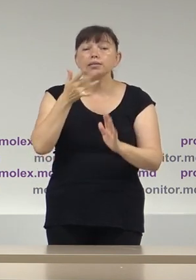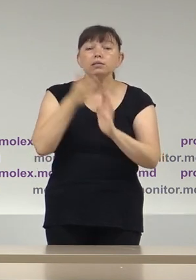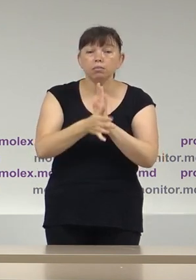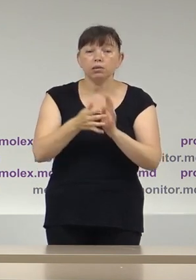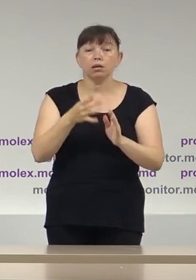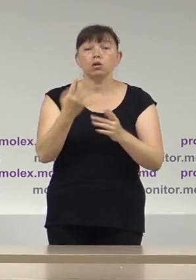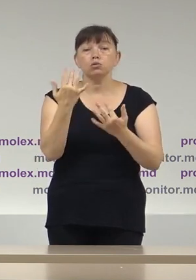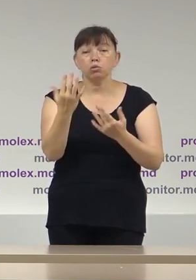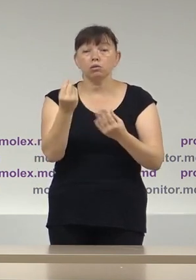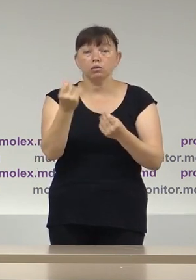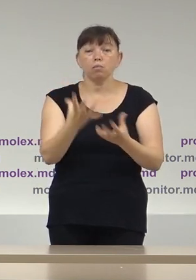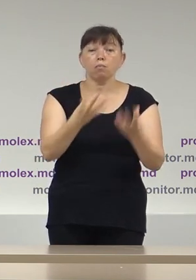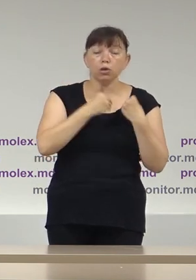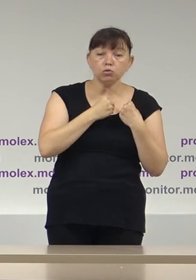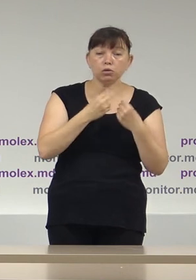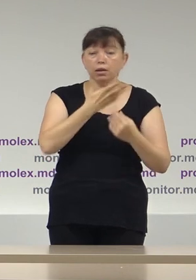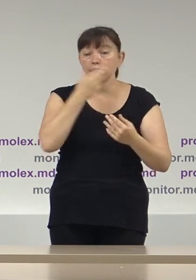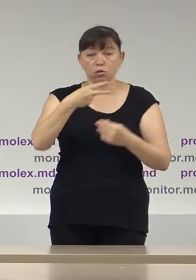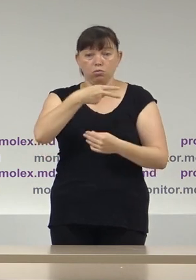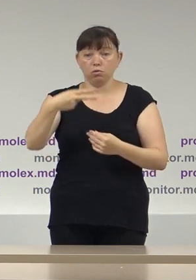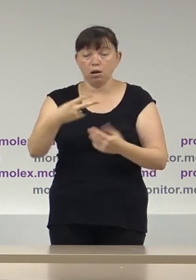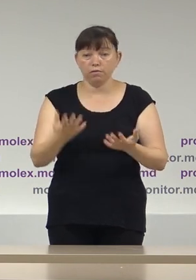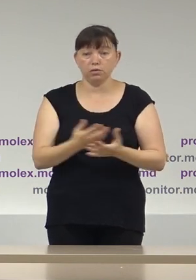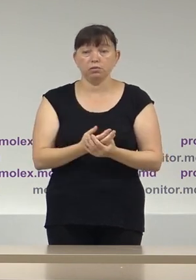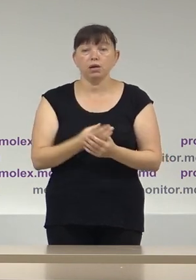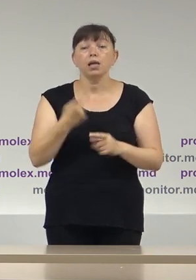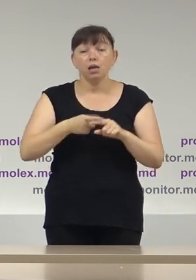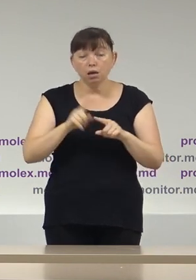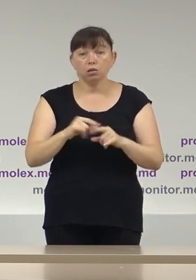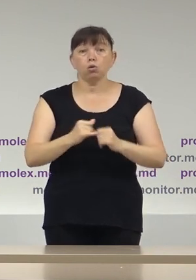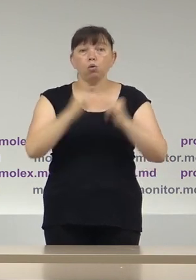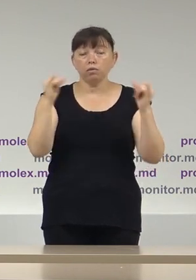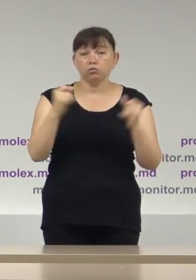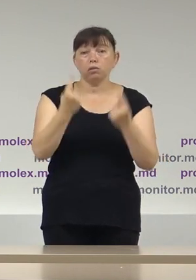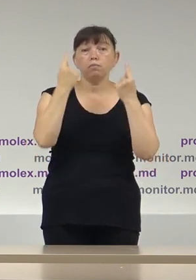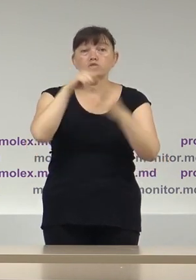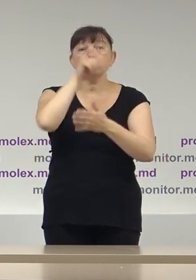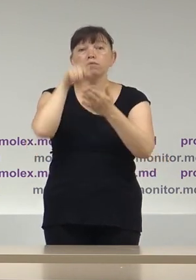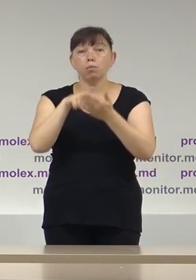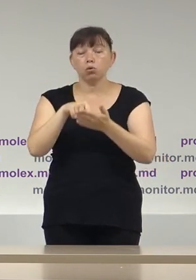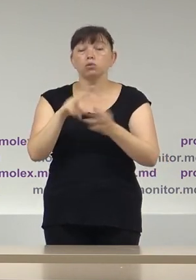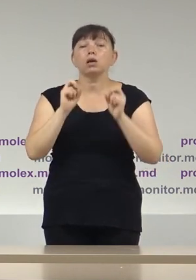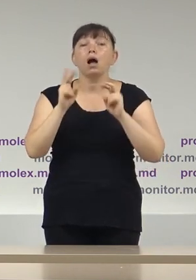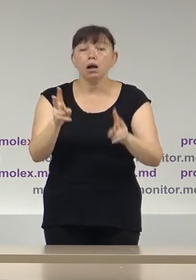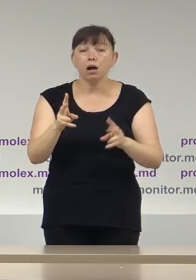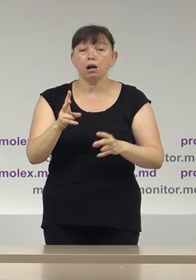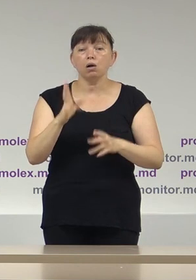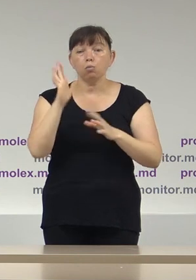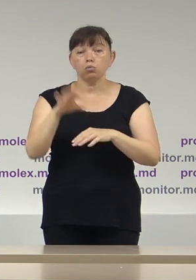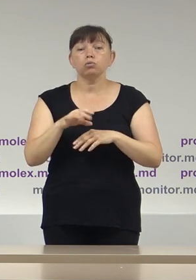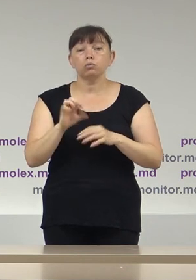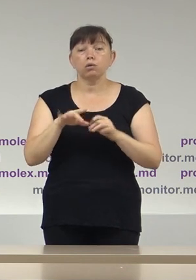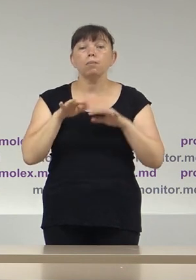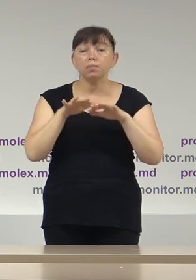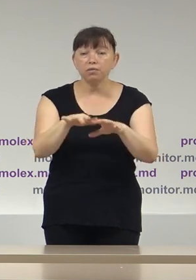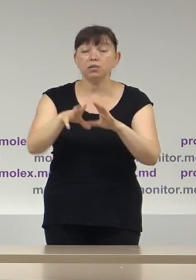the costs for the organization of the electoral campaign will be fully funded. Also, we have